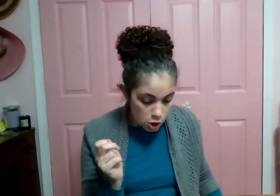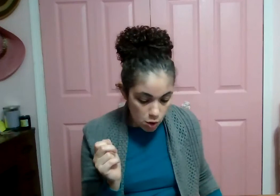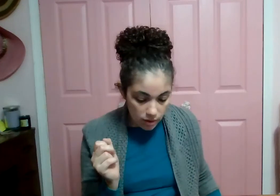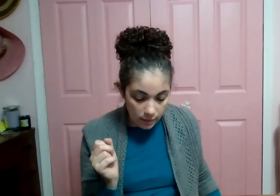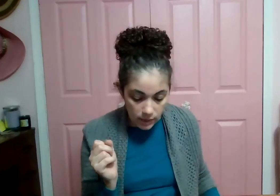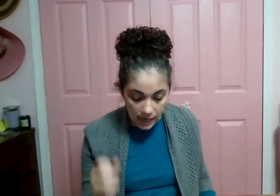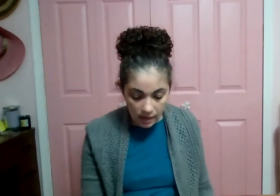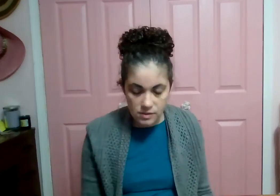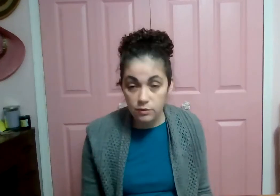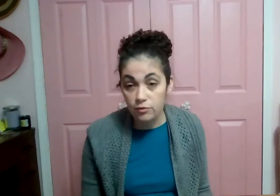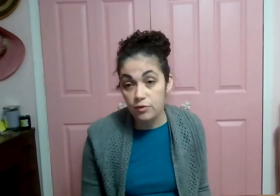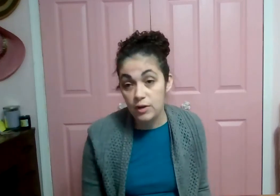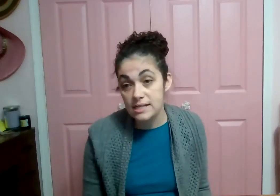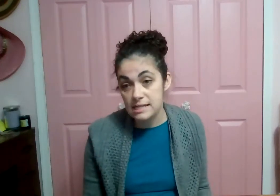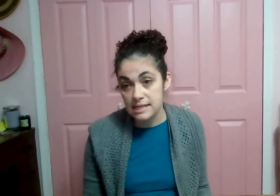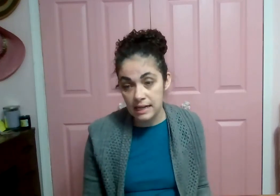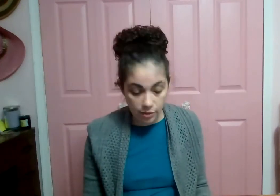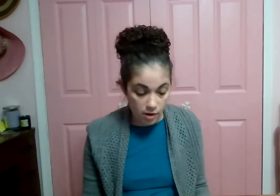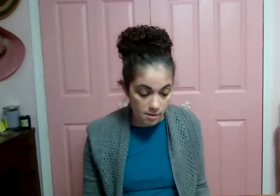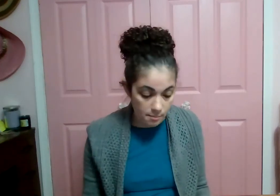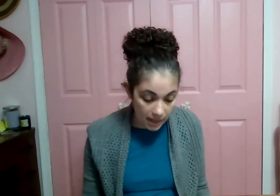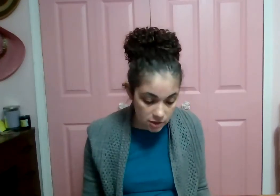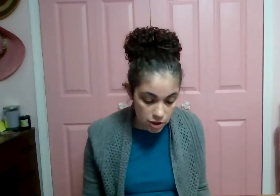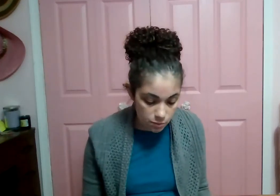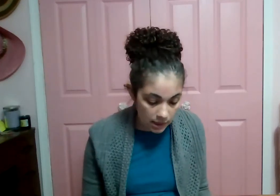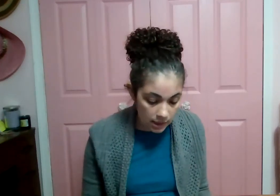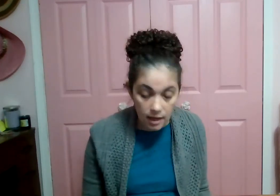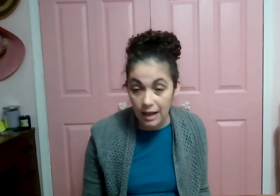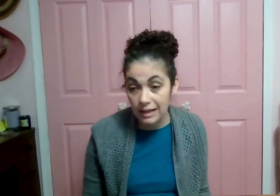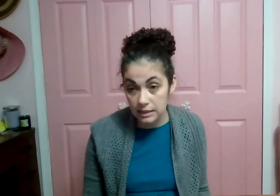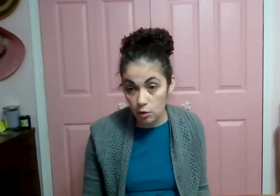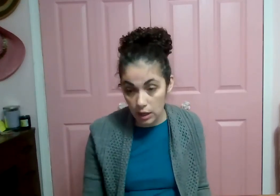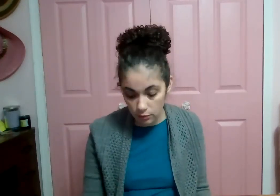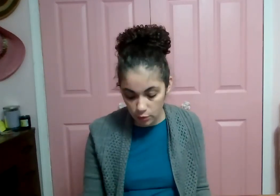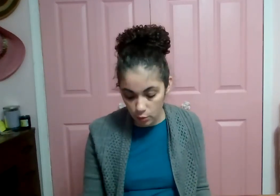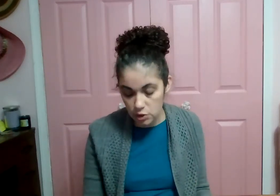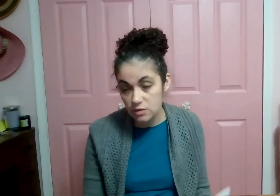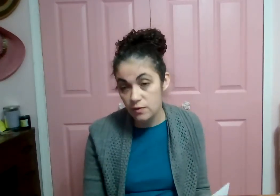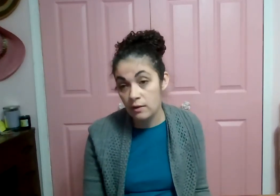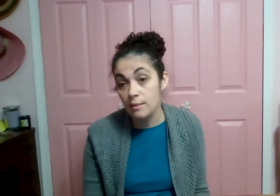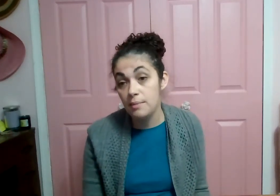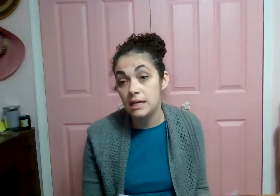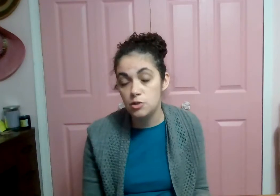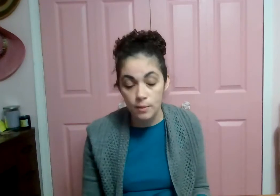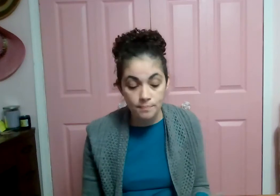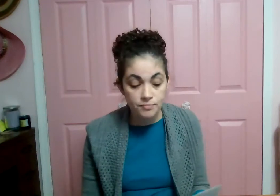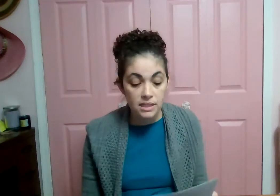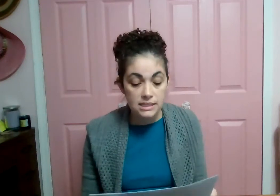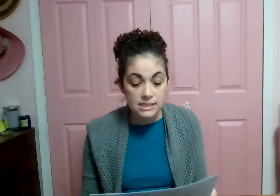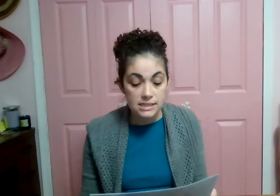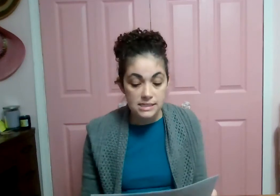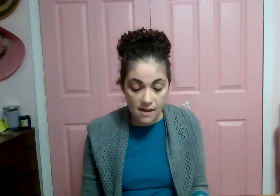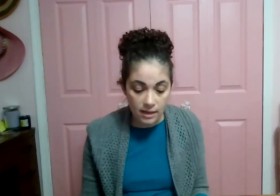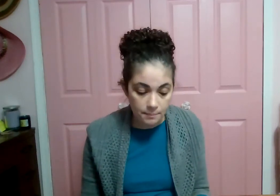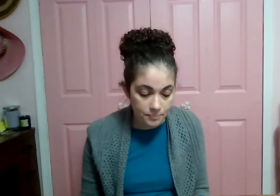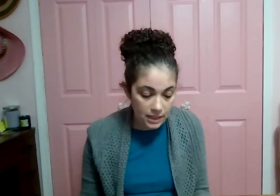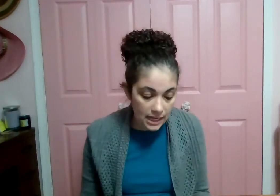So then we have some phrases that I thought might just be a little helpful, which is found on page 7. And